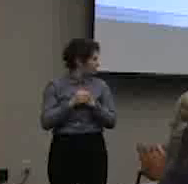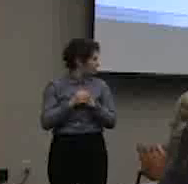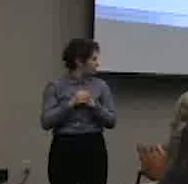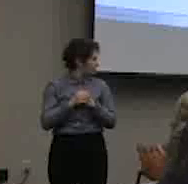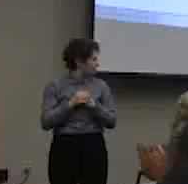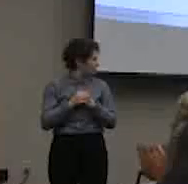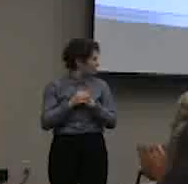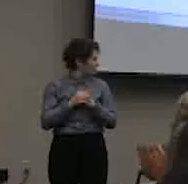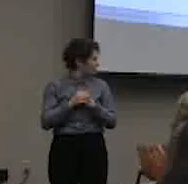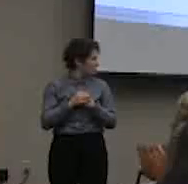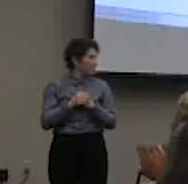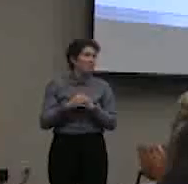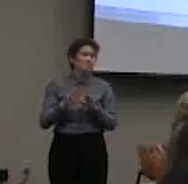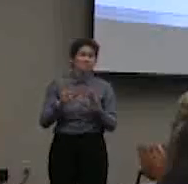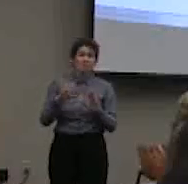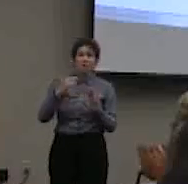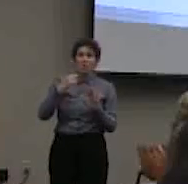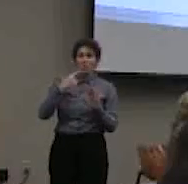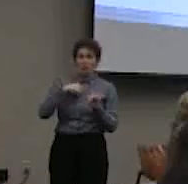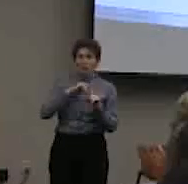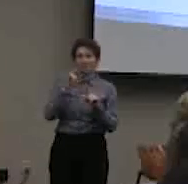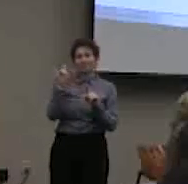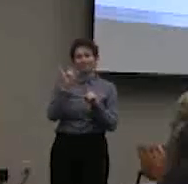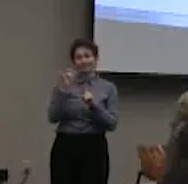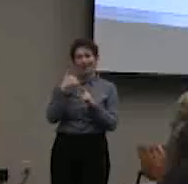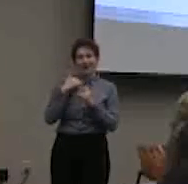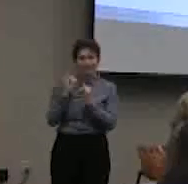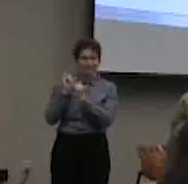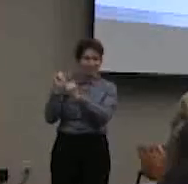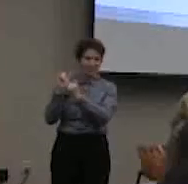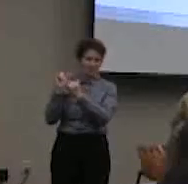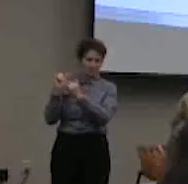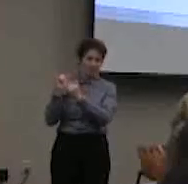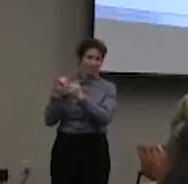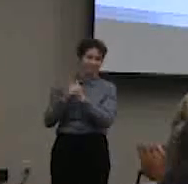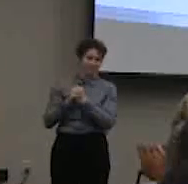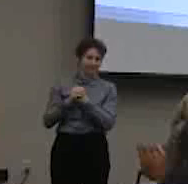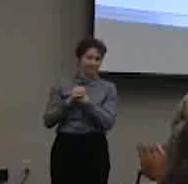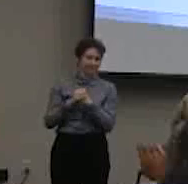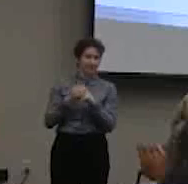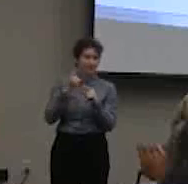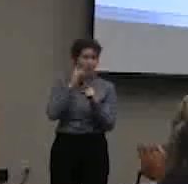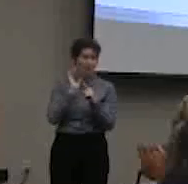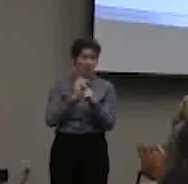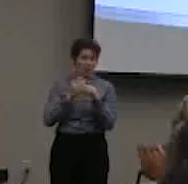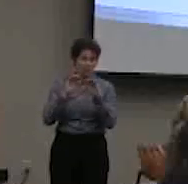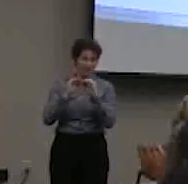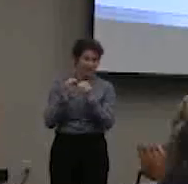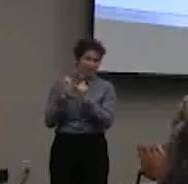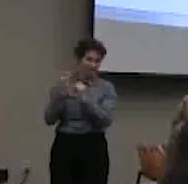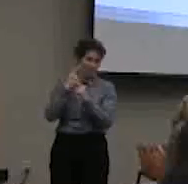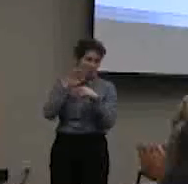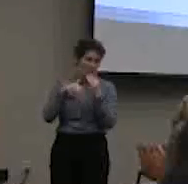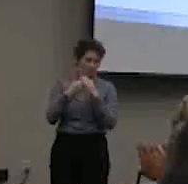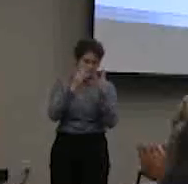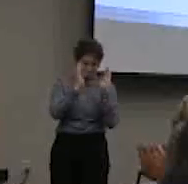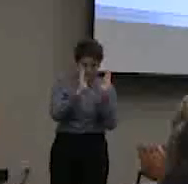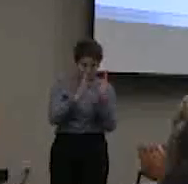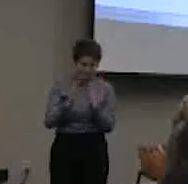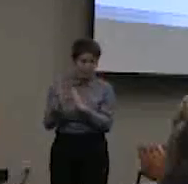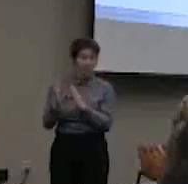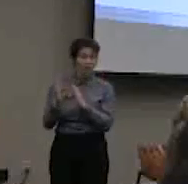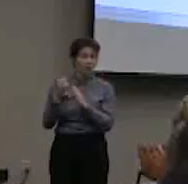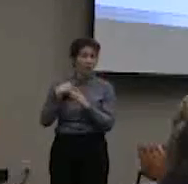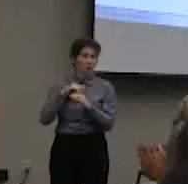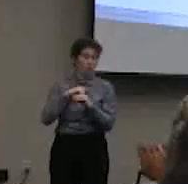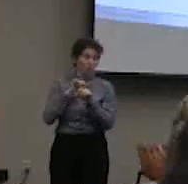Well, we are also in a similar place as far as our organization efforts. We worked with